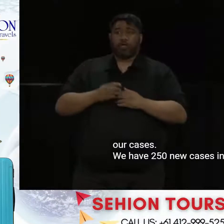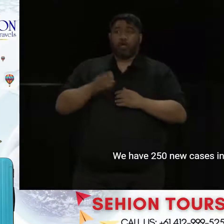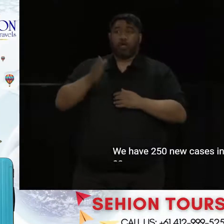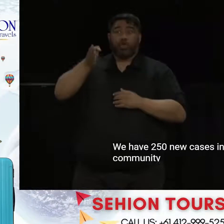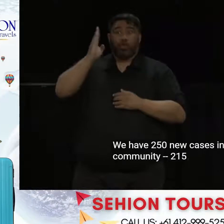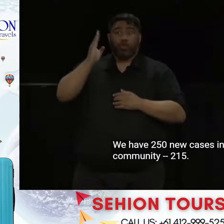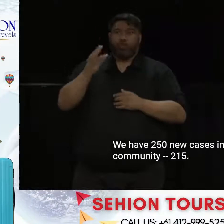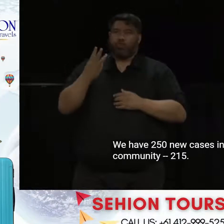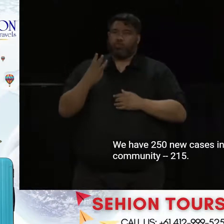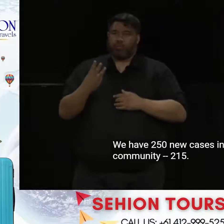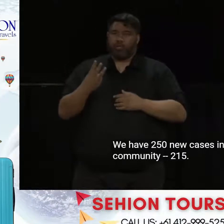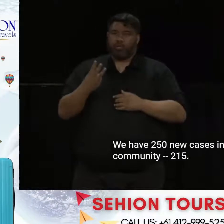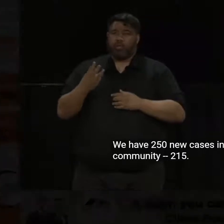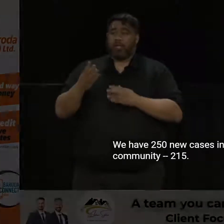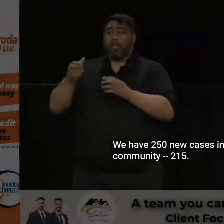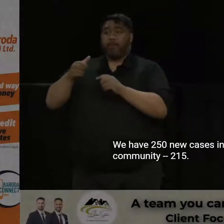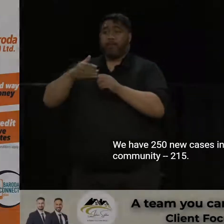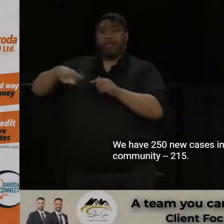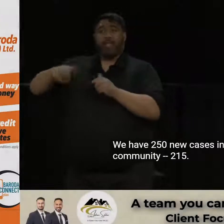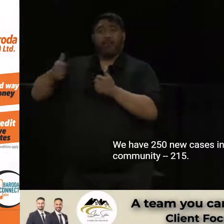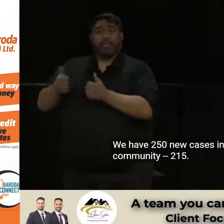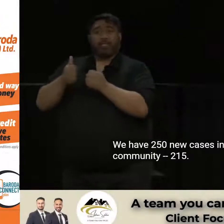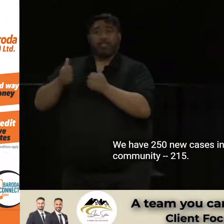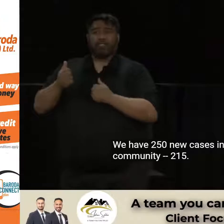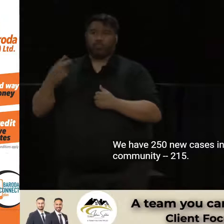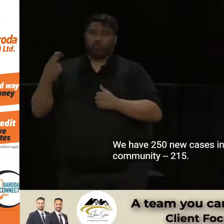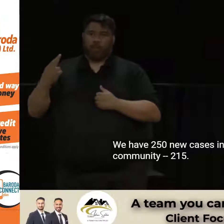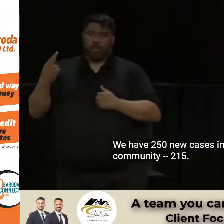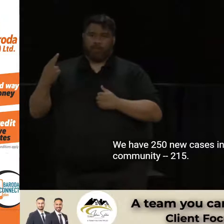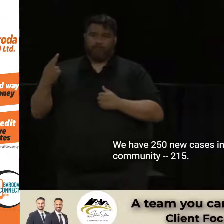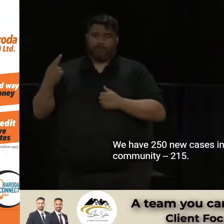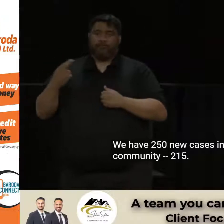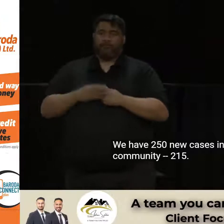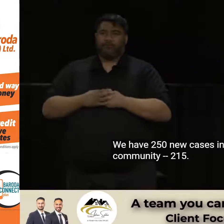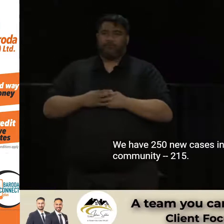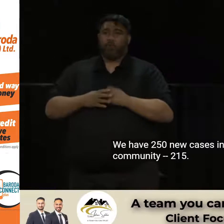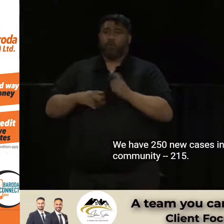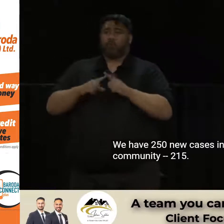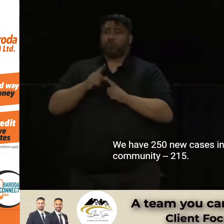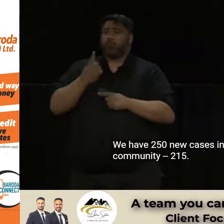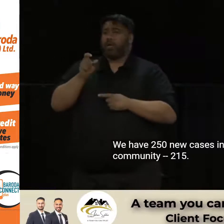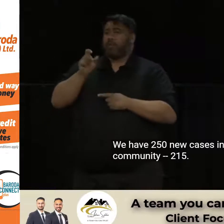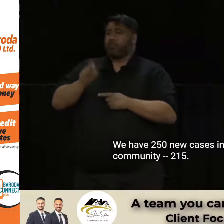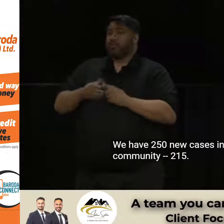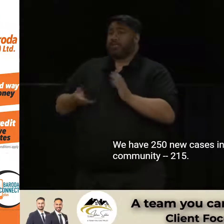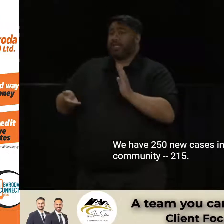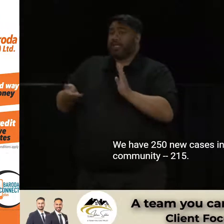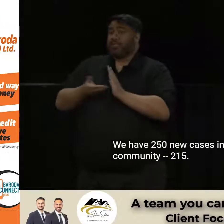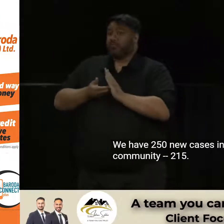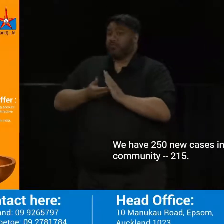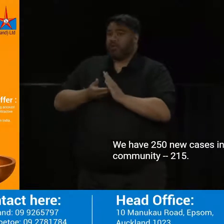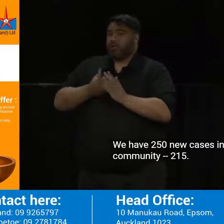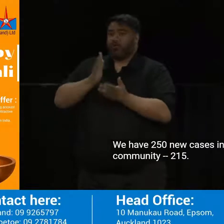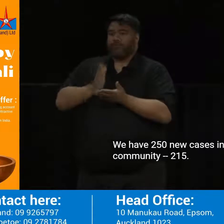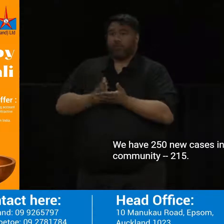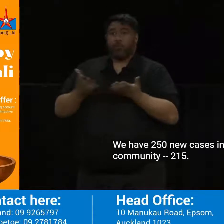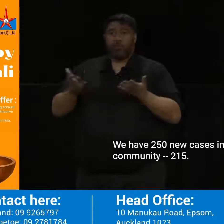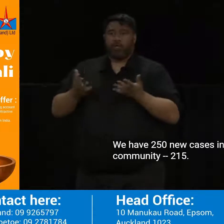Northland and 12 are in the Bay of Plenty. Additionally, we are reporting 1 historical case confirmed in